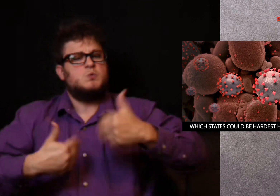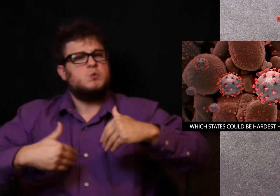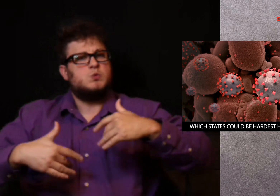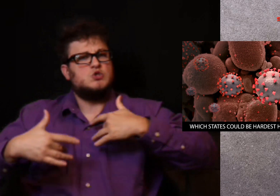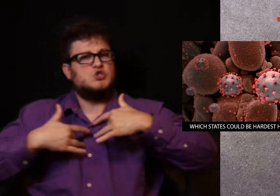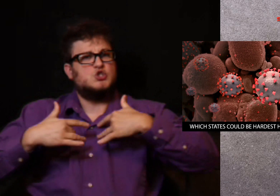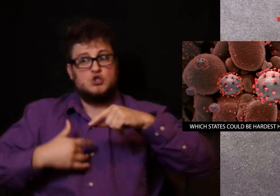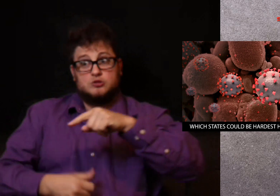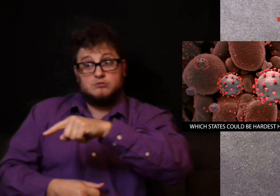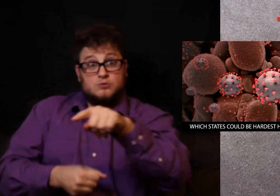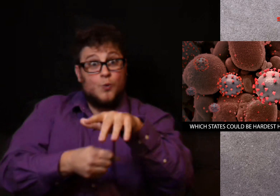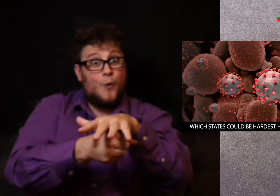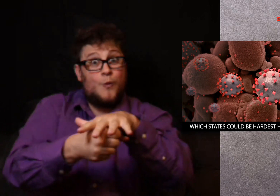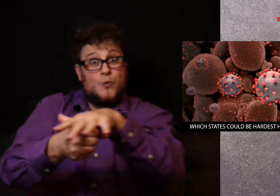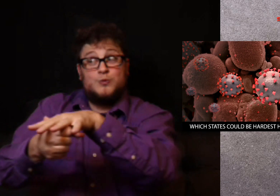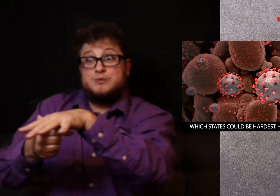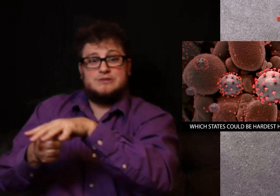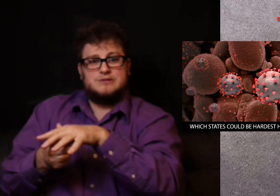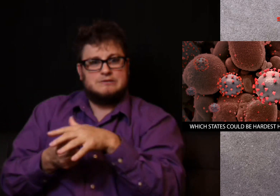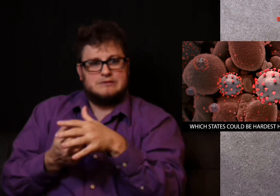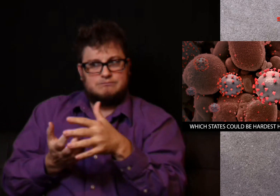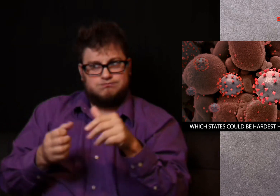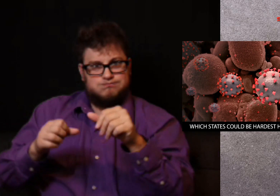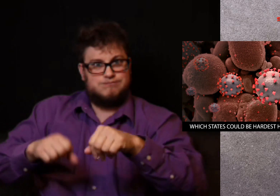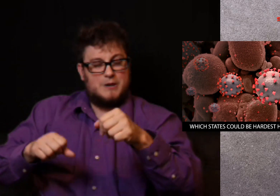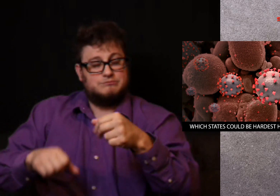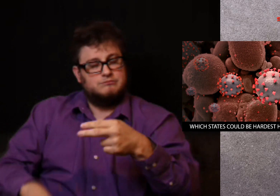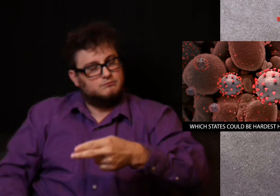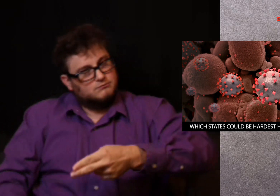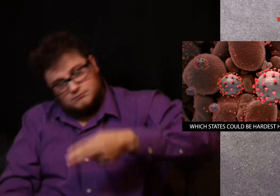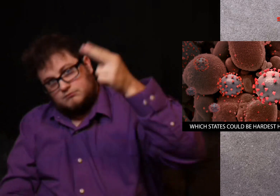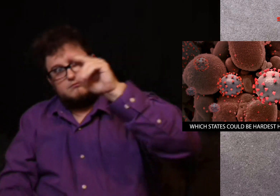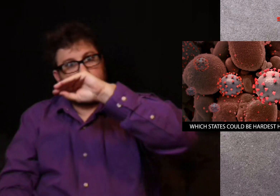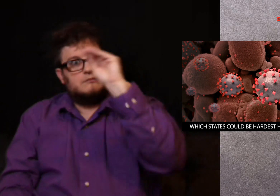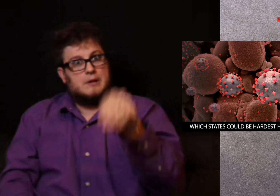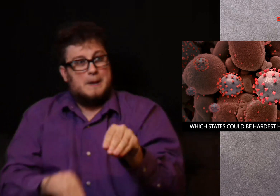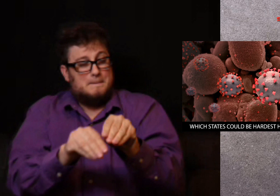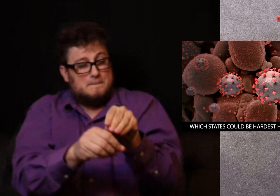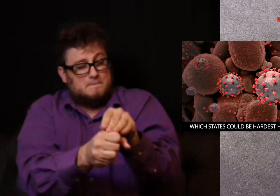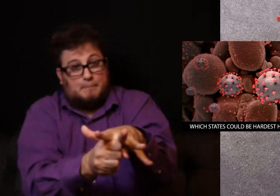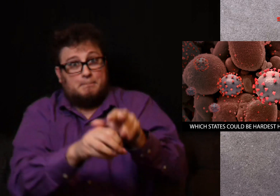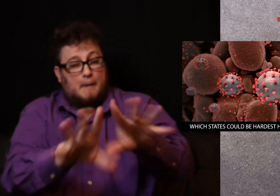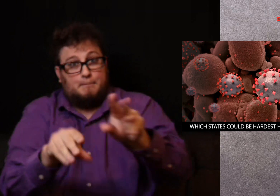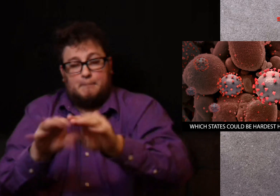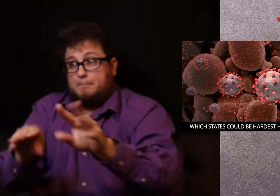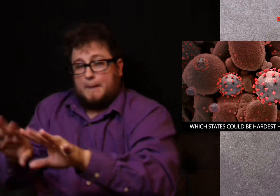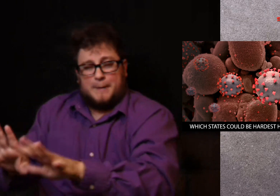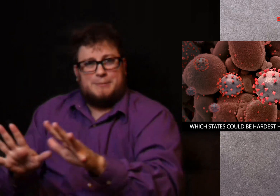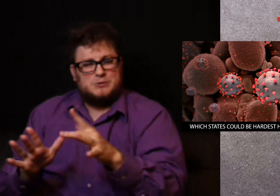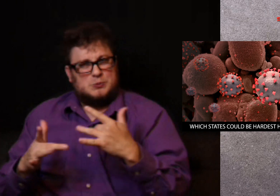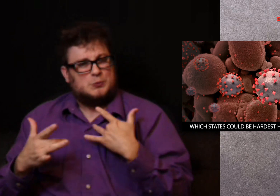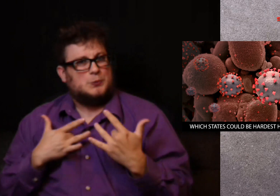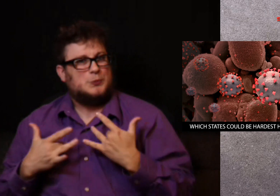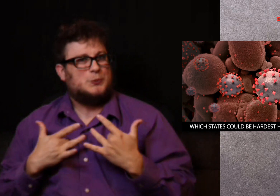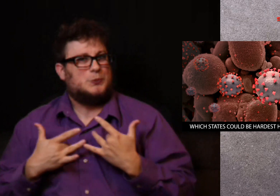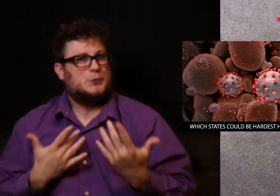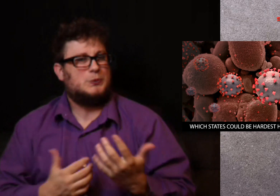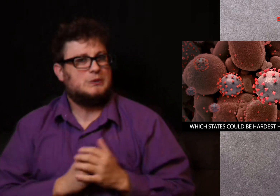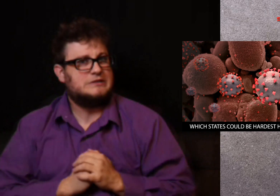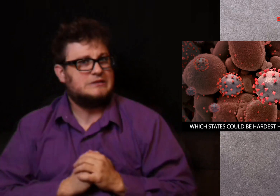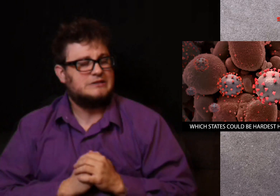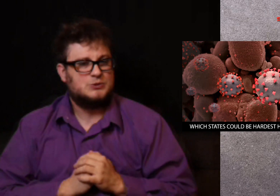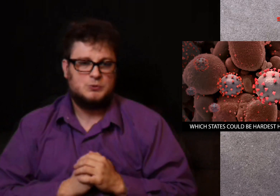And health officials are concerned those regions could have very dense COVID outbreaks.